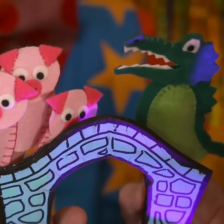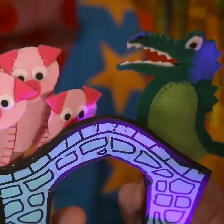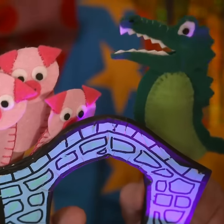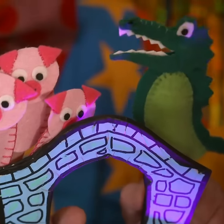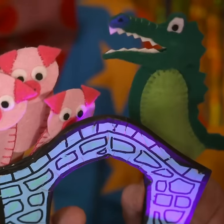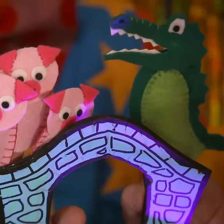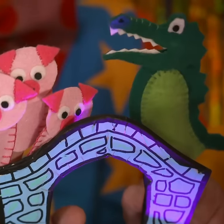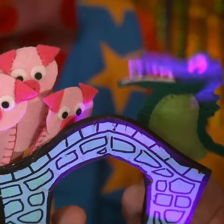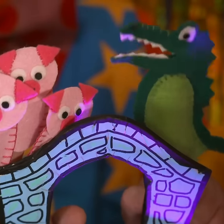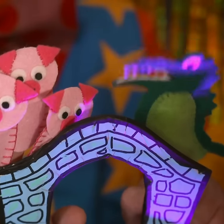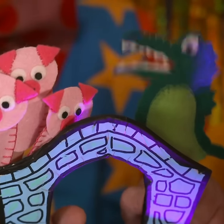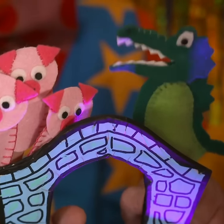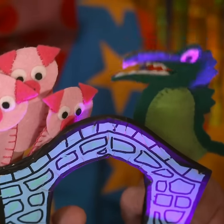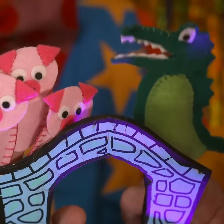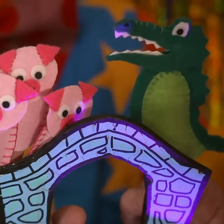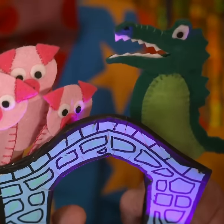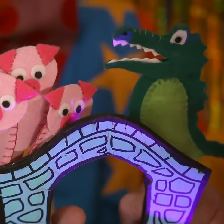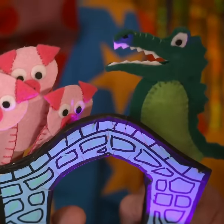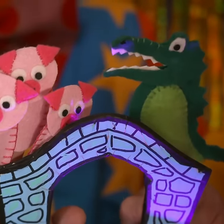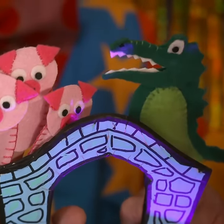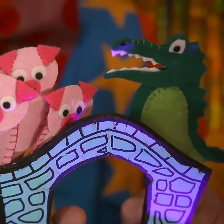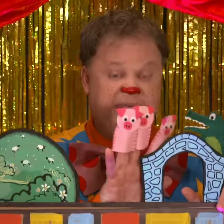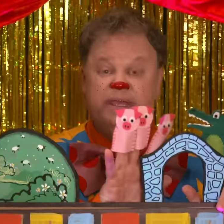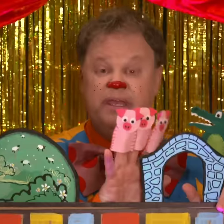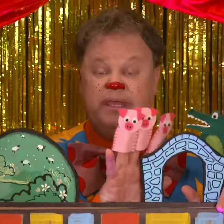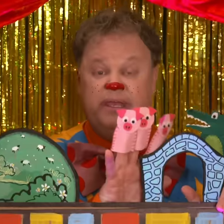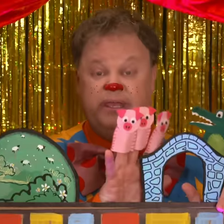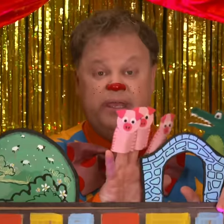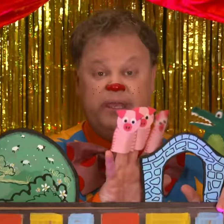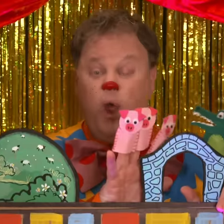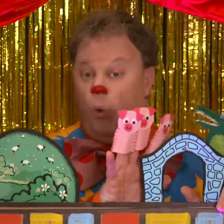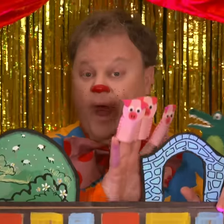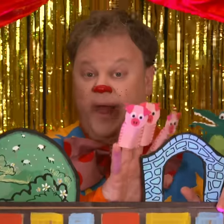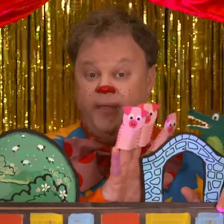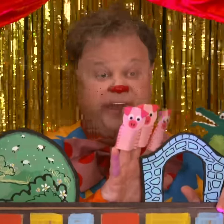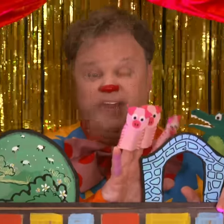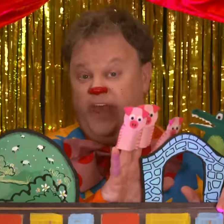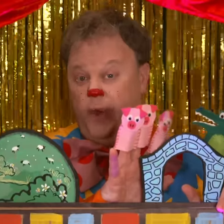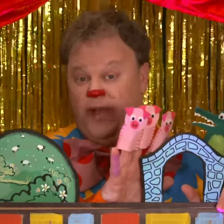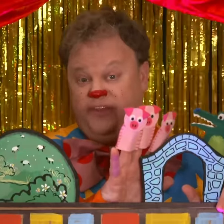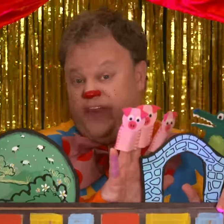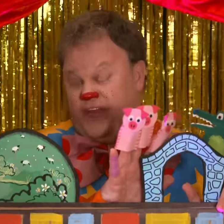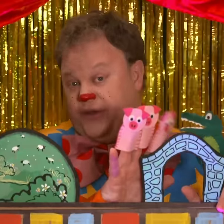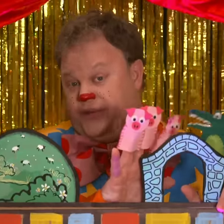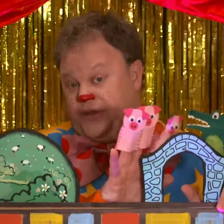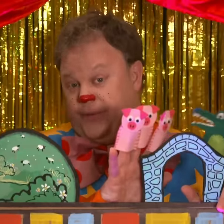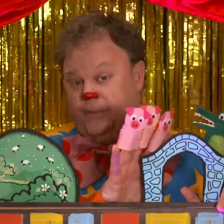very cheeky crocodile. What did the three little pigs do next? Well, they did the only thing they could do.